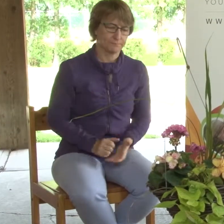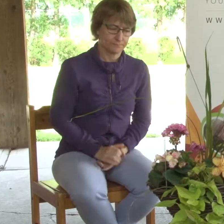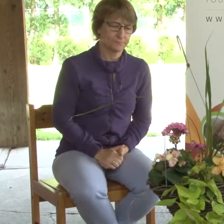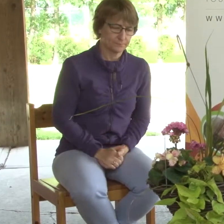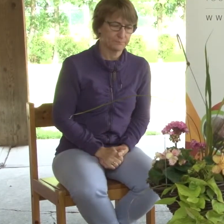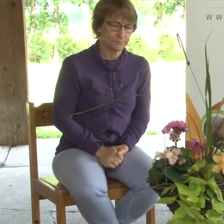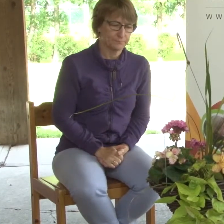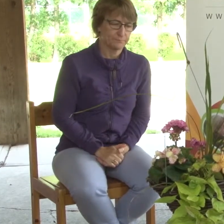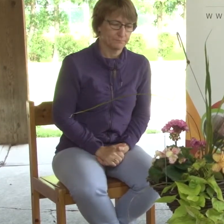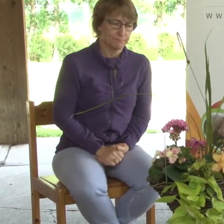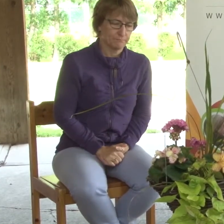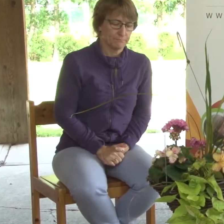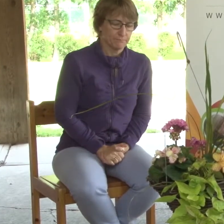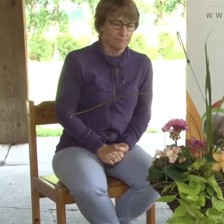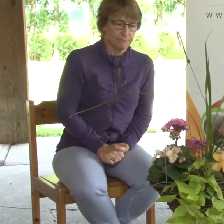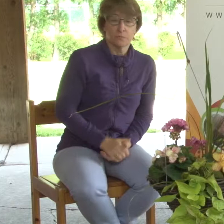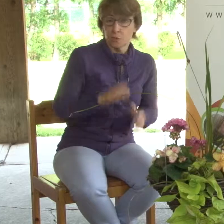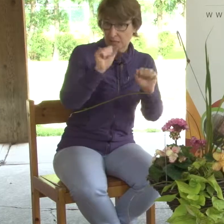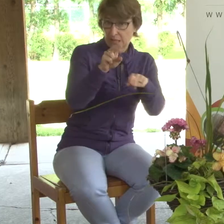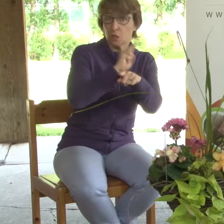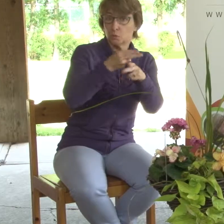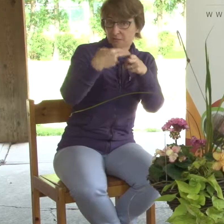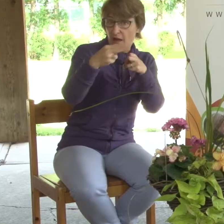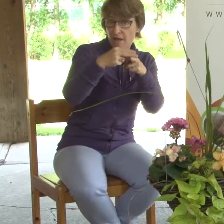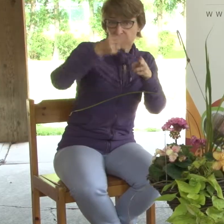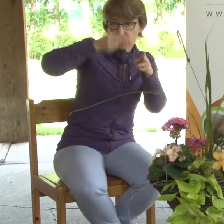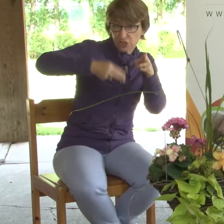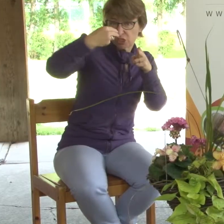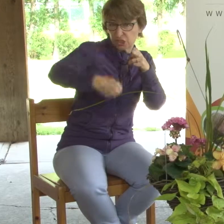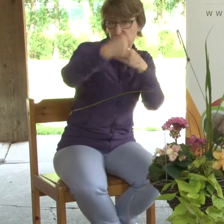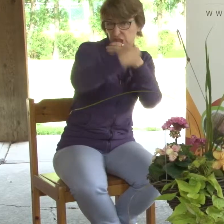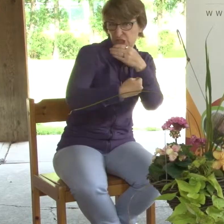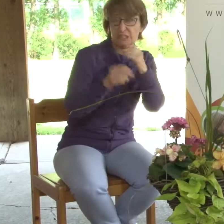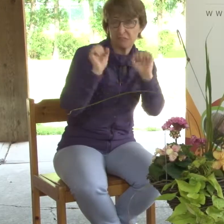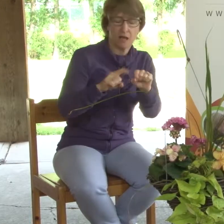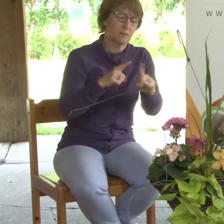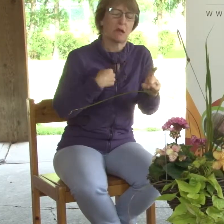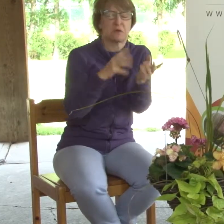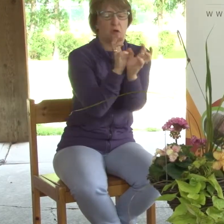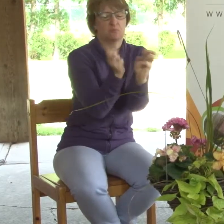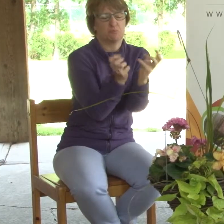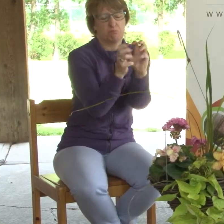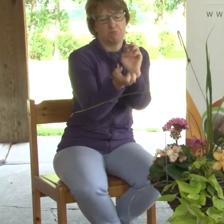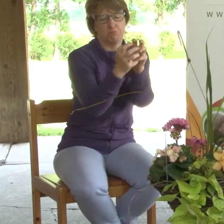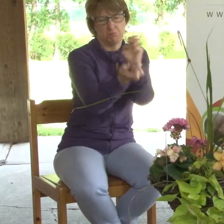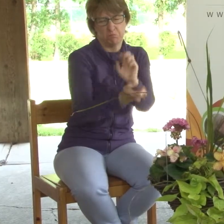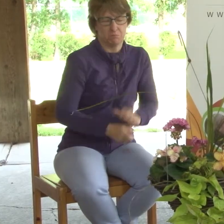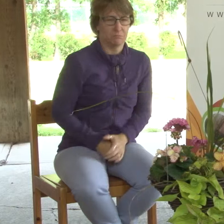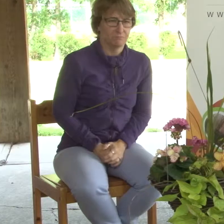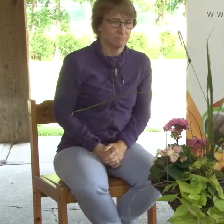up. You can take a knife and slit it down the sides. I just use my finger.